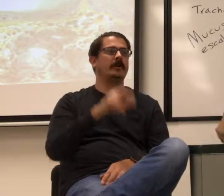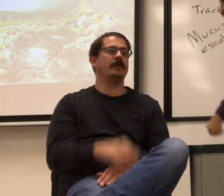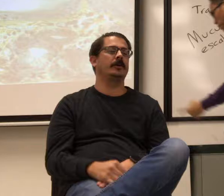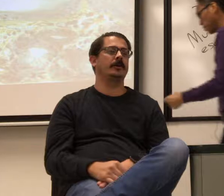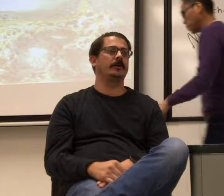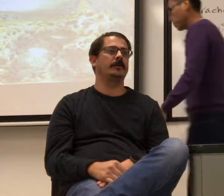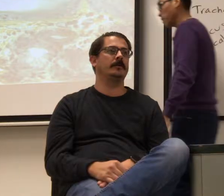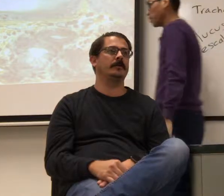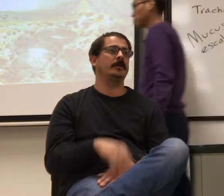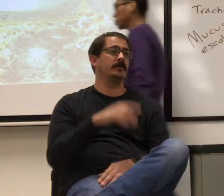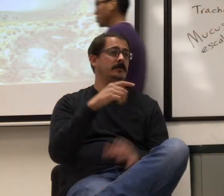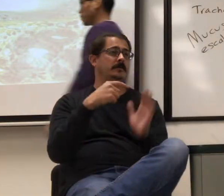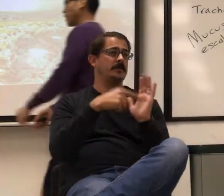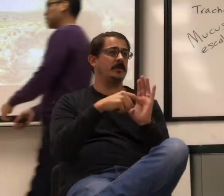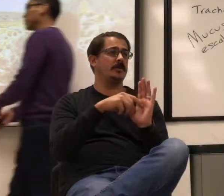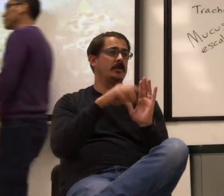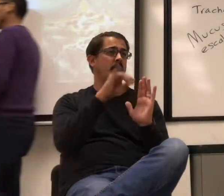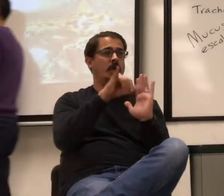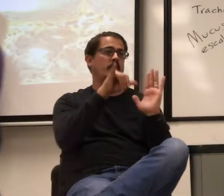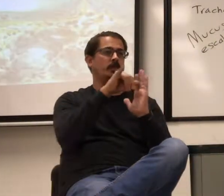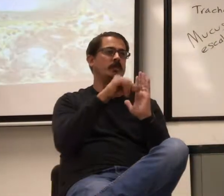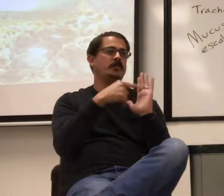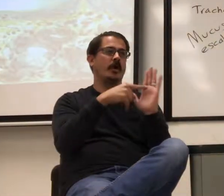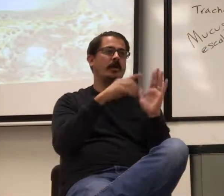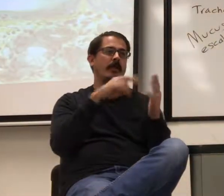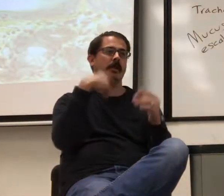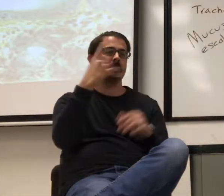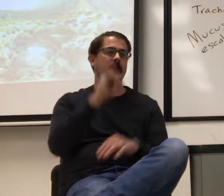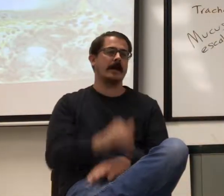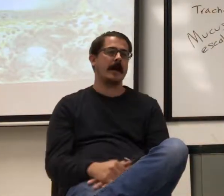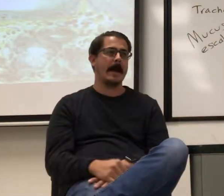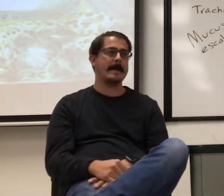Let me cue up a YouTube video to show you what that is.